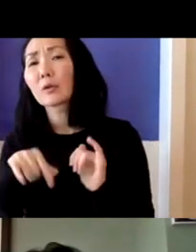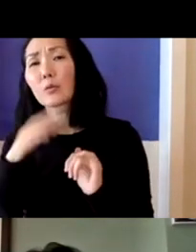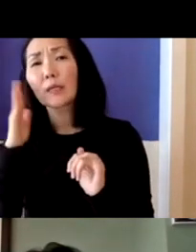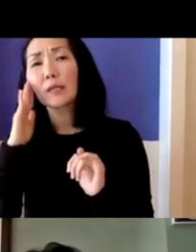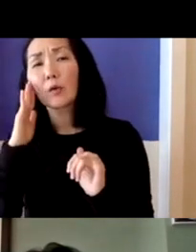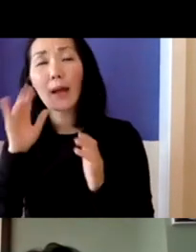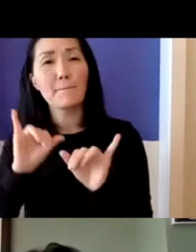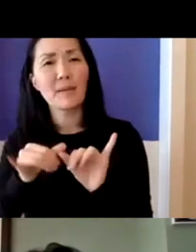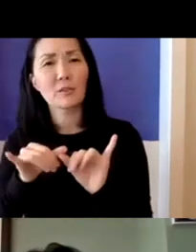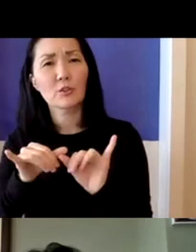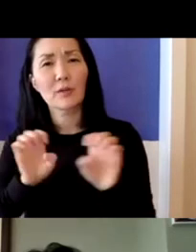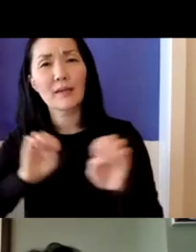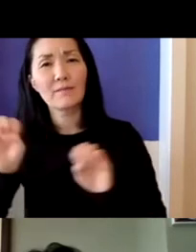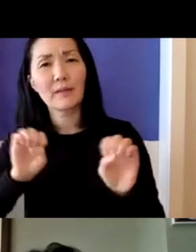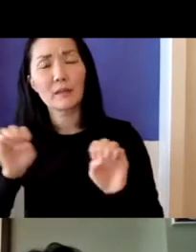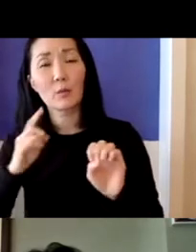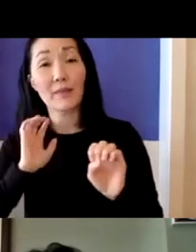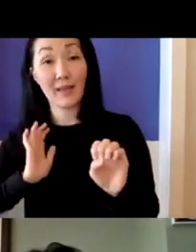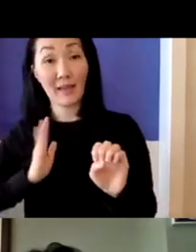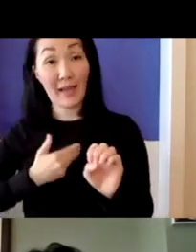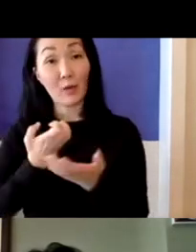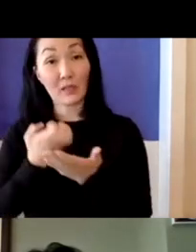and evaluate that our economy is healthy?